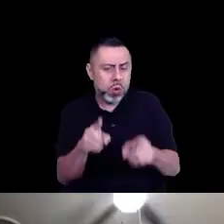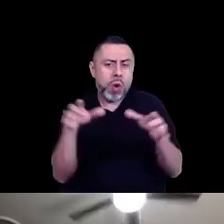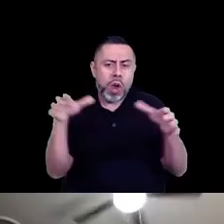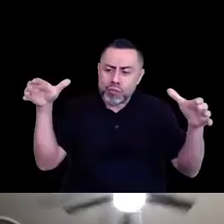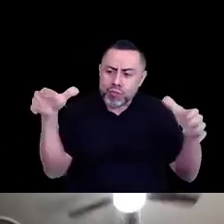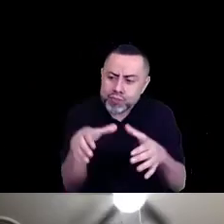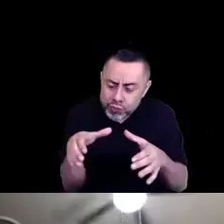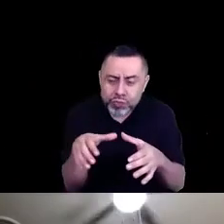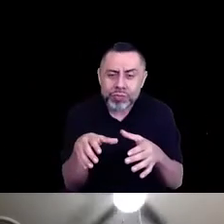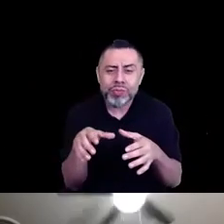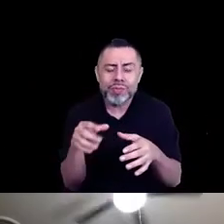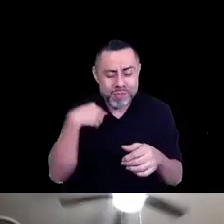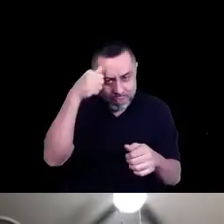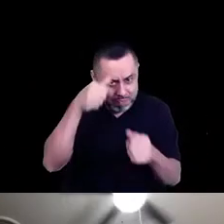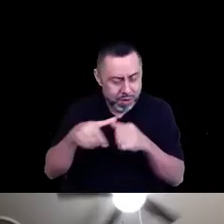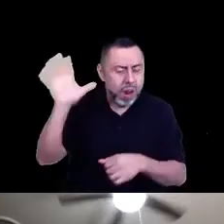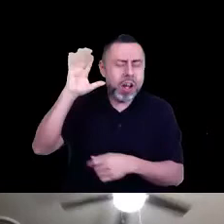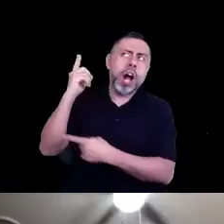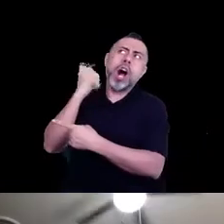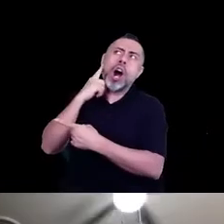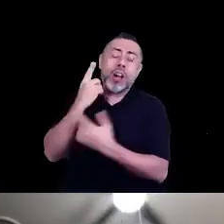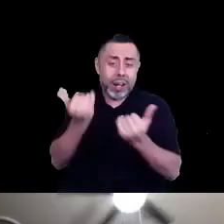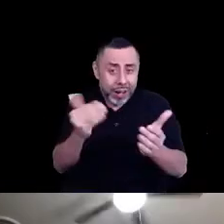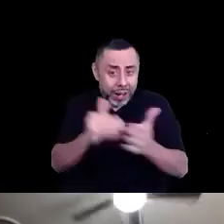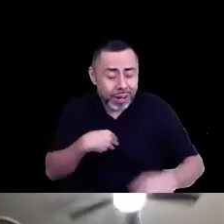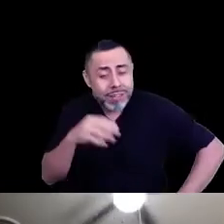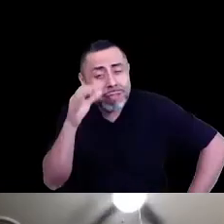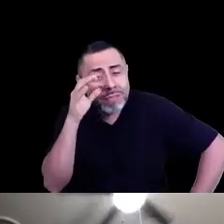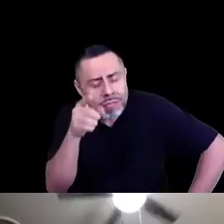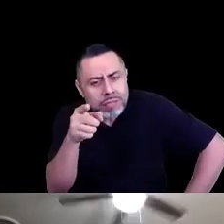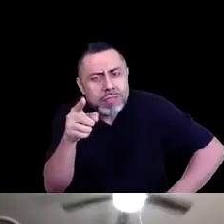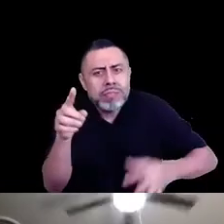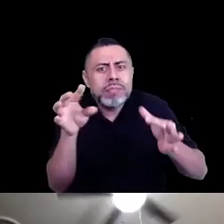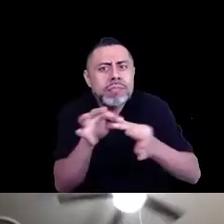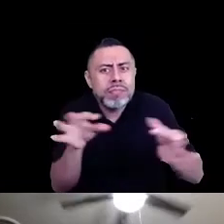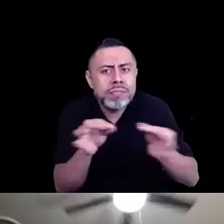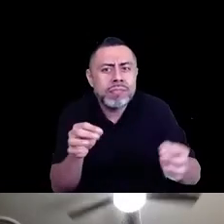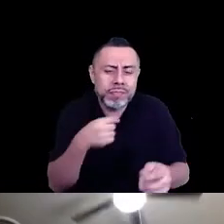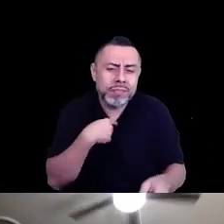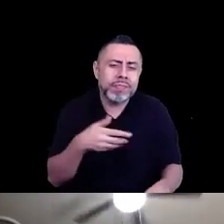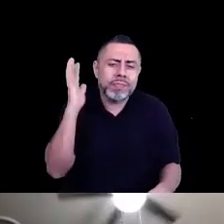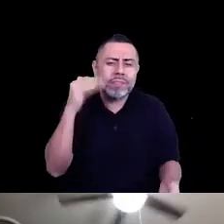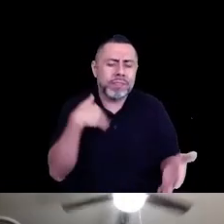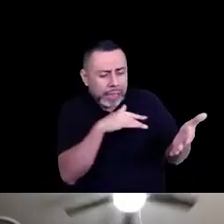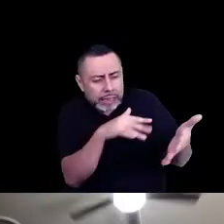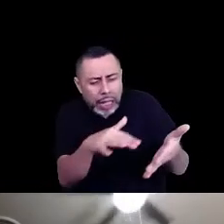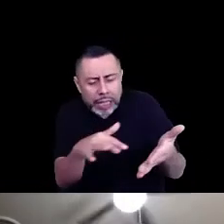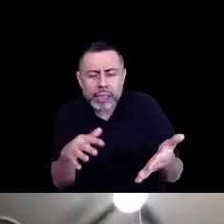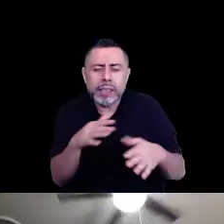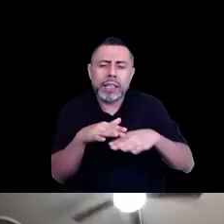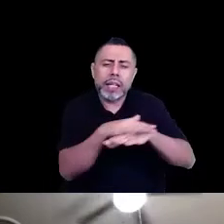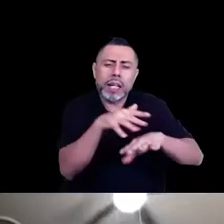remember that. And that was when I started looking toward Indian law and stuff when I went back to school later on.